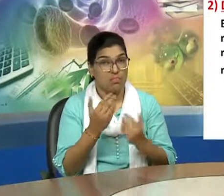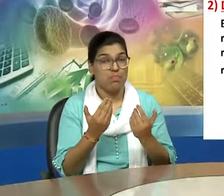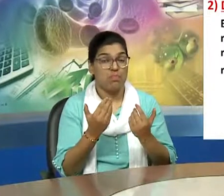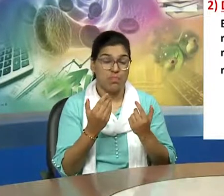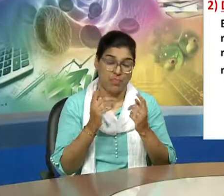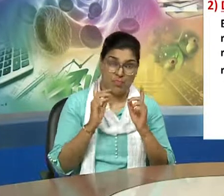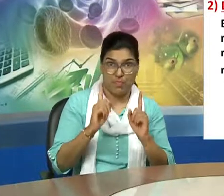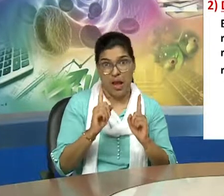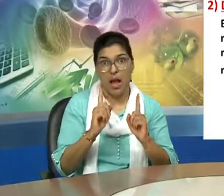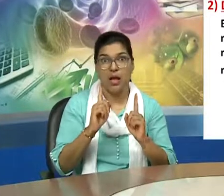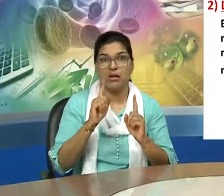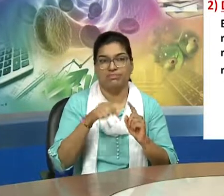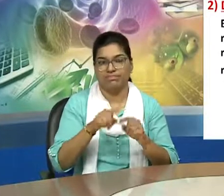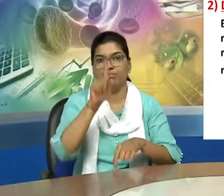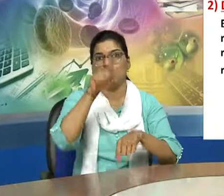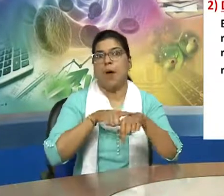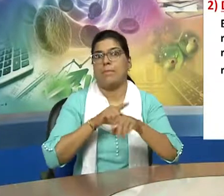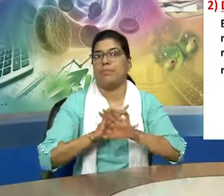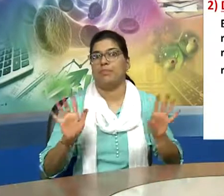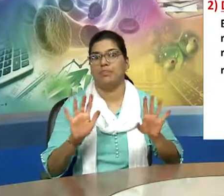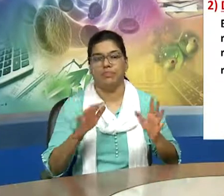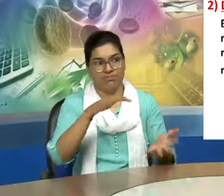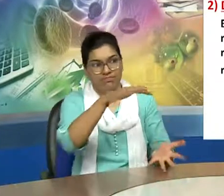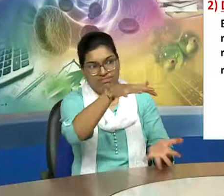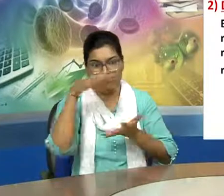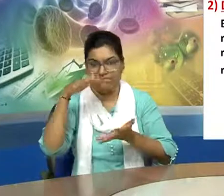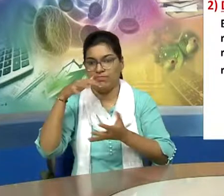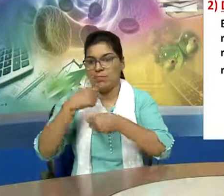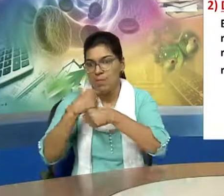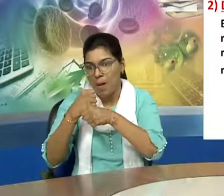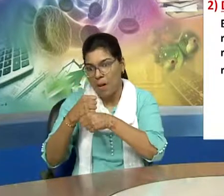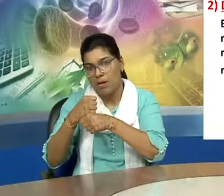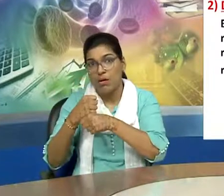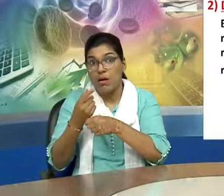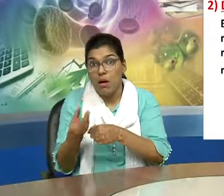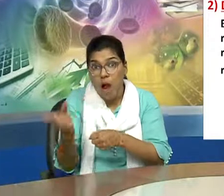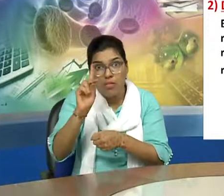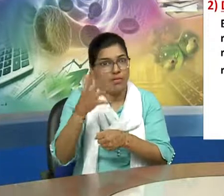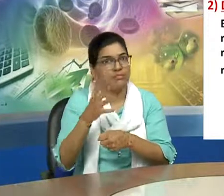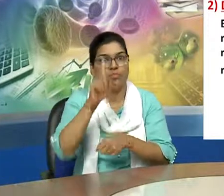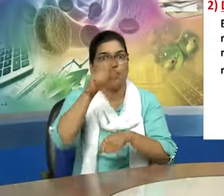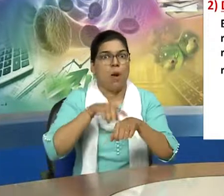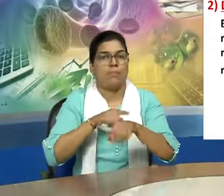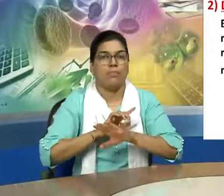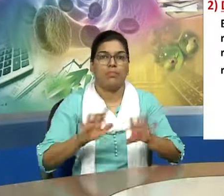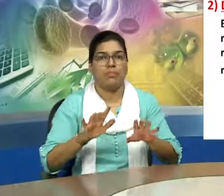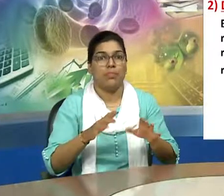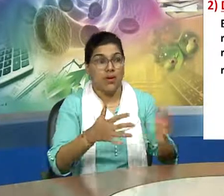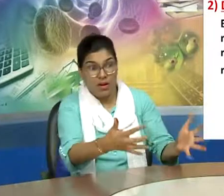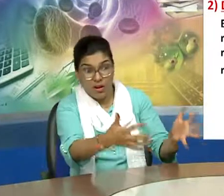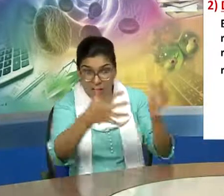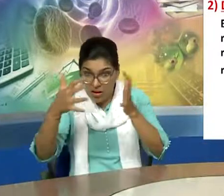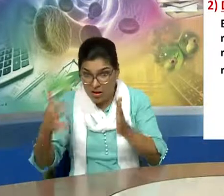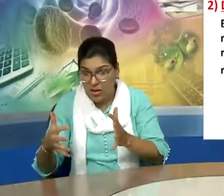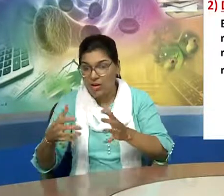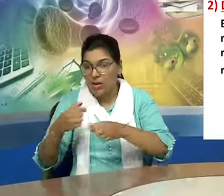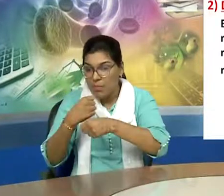And all these resources are non-renewable resources. That means they can be used only one time.